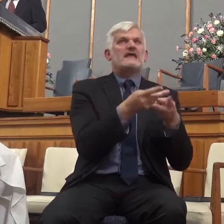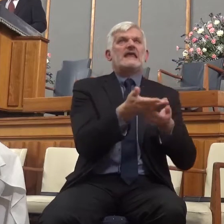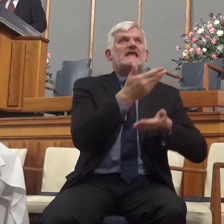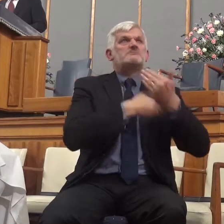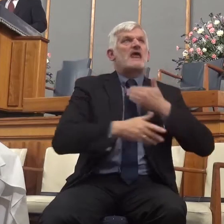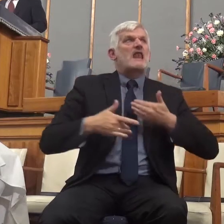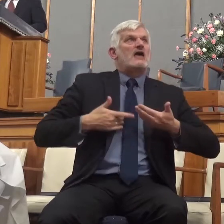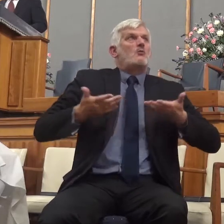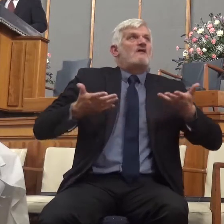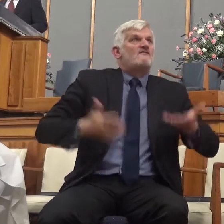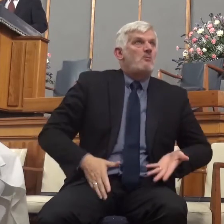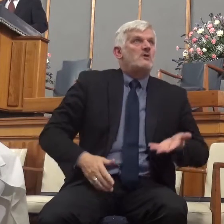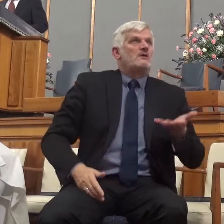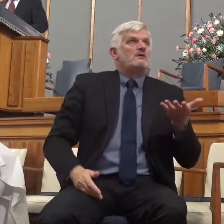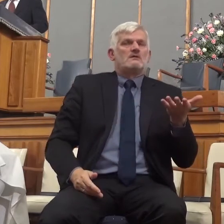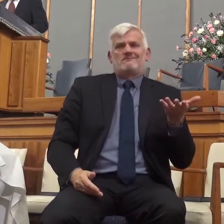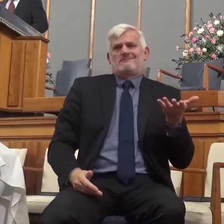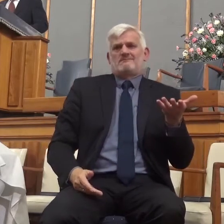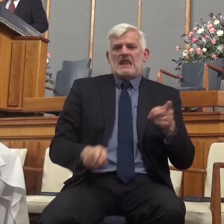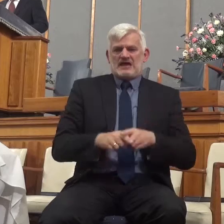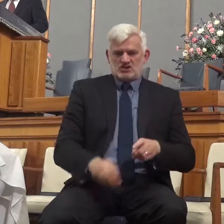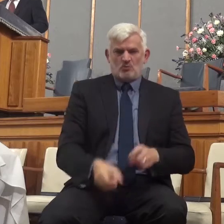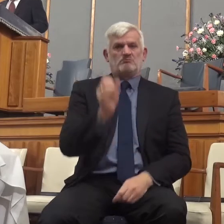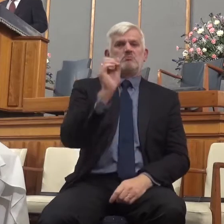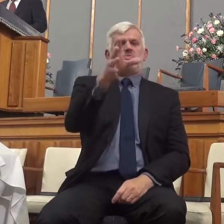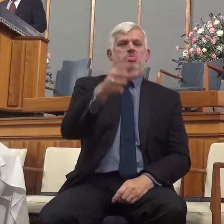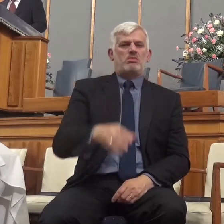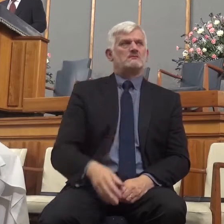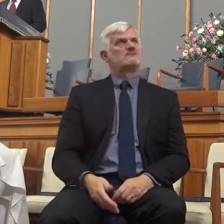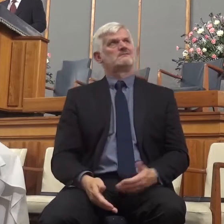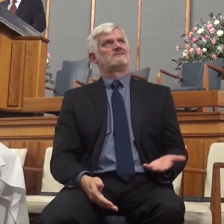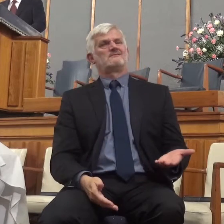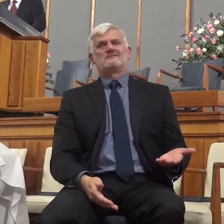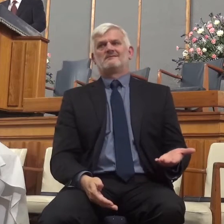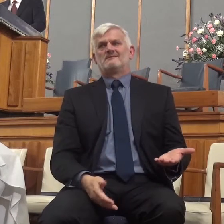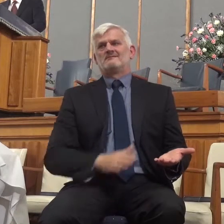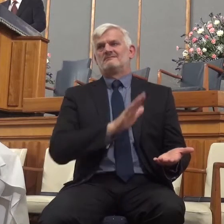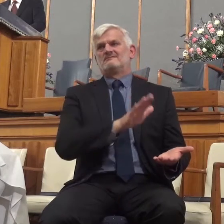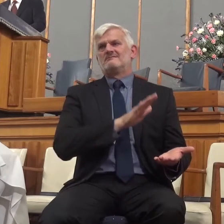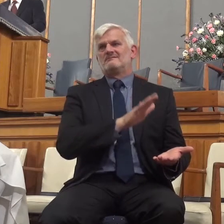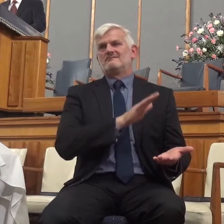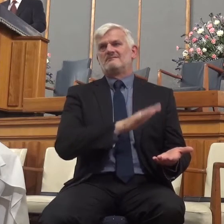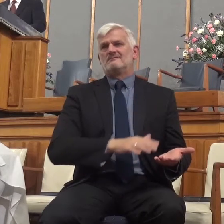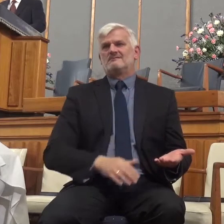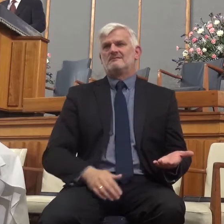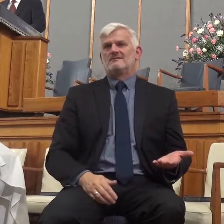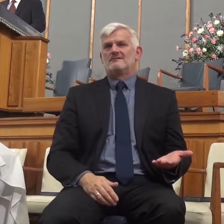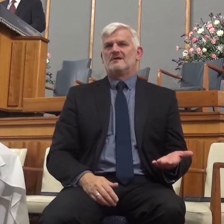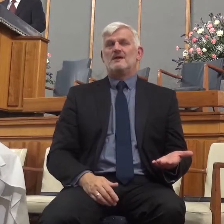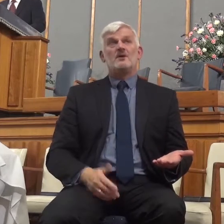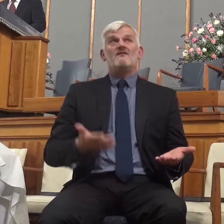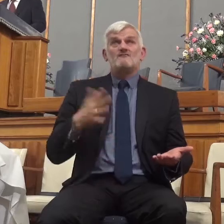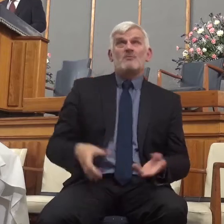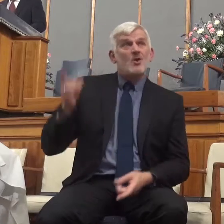all other than God the Lord. What a tragedy it all is to him that